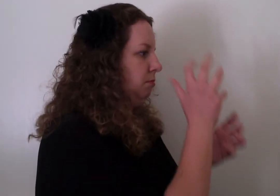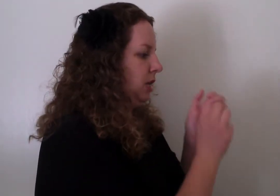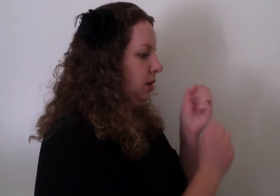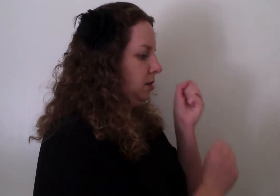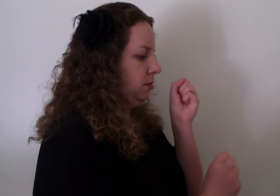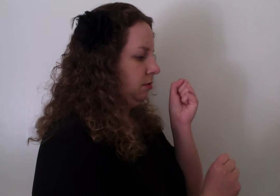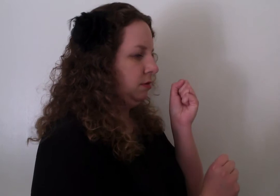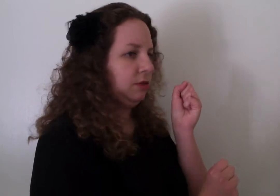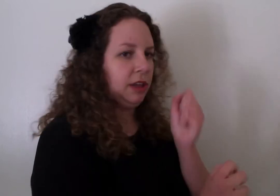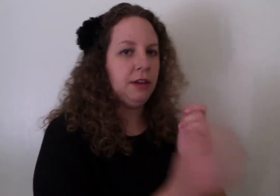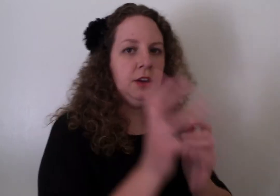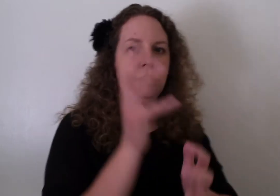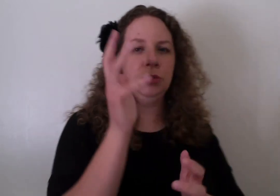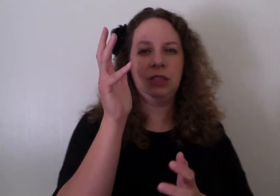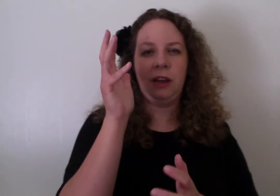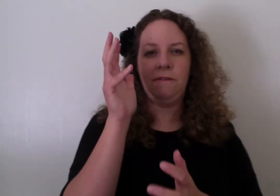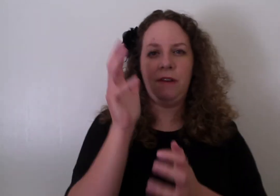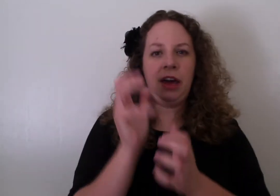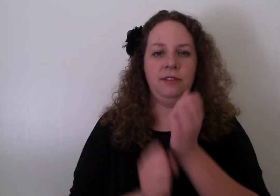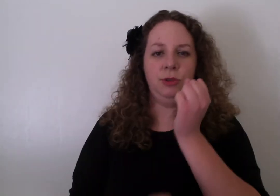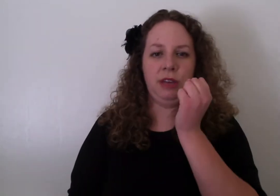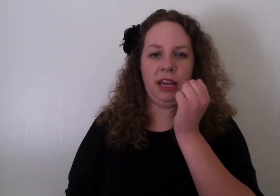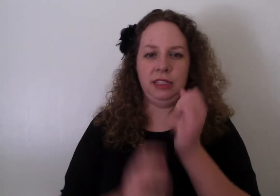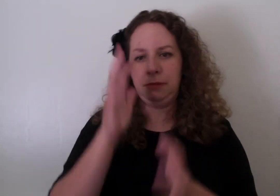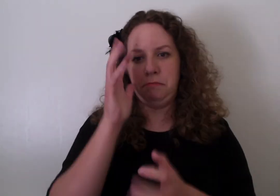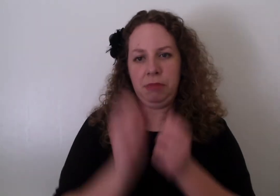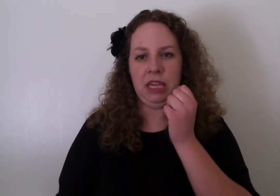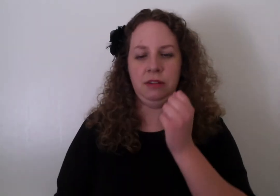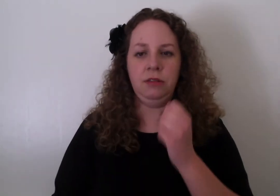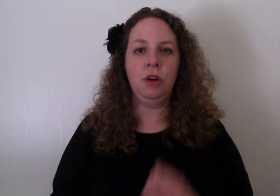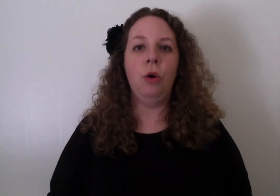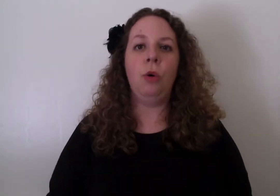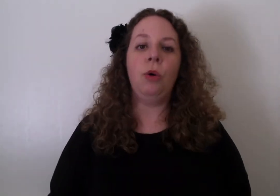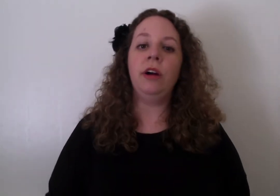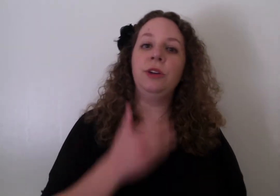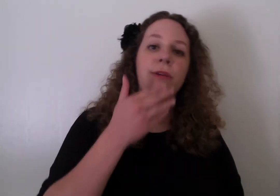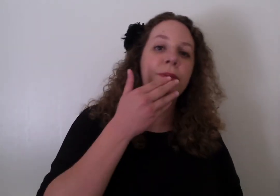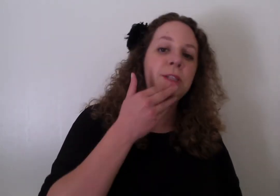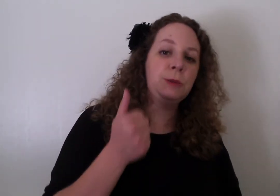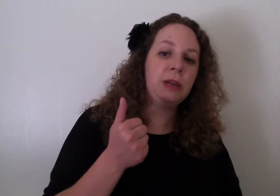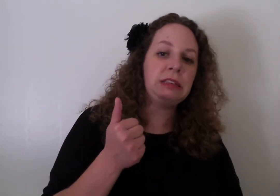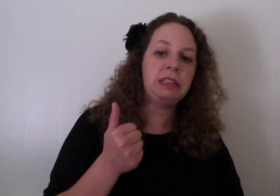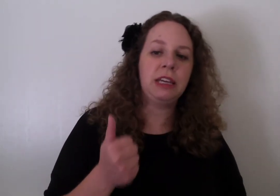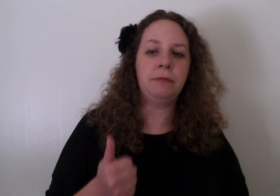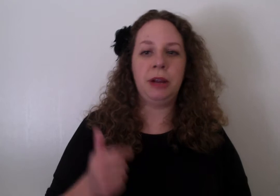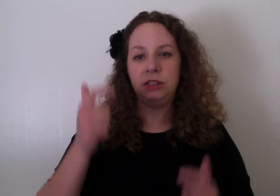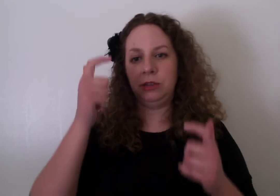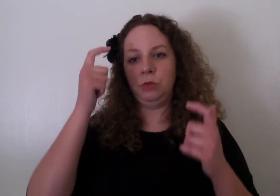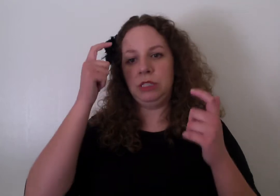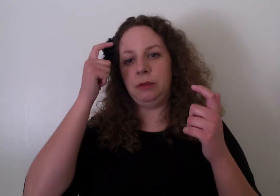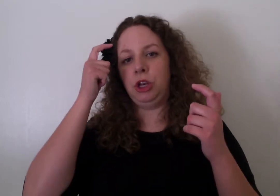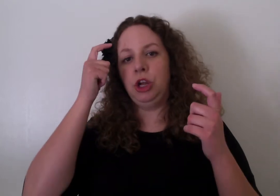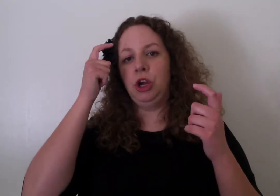Mean. Okay, so it's like a 5 to an S. Mean. Or you could be sweet in comparison with someone